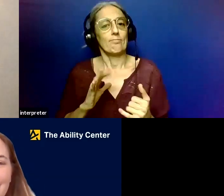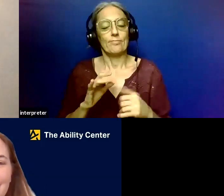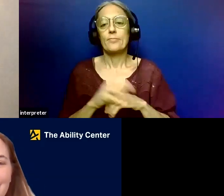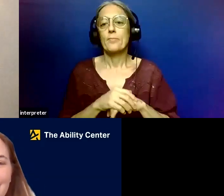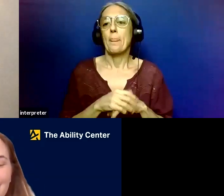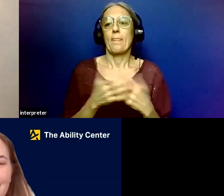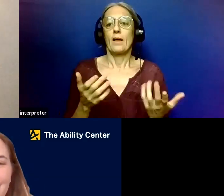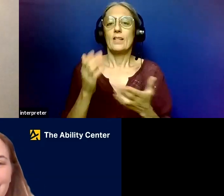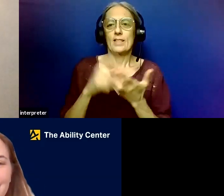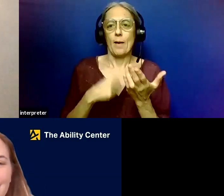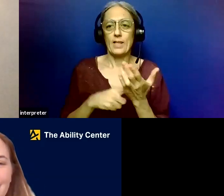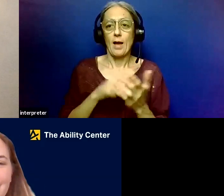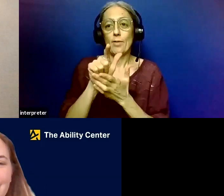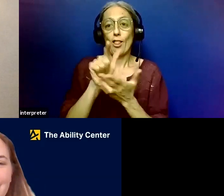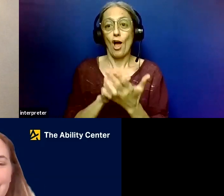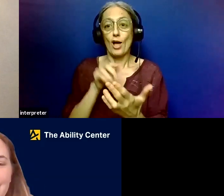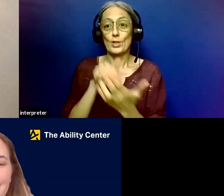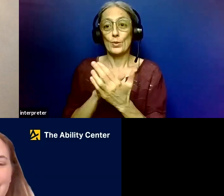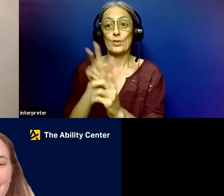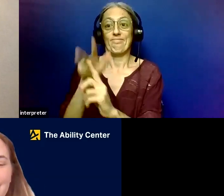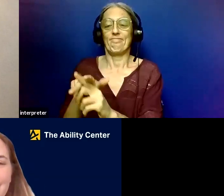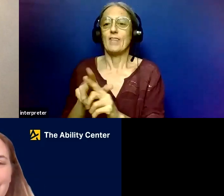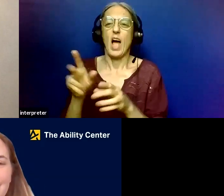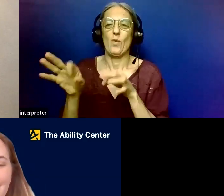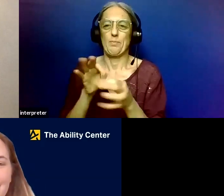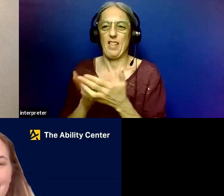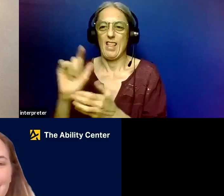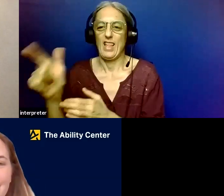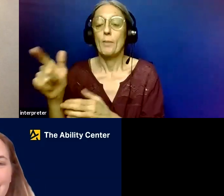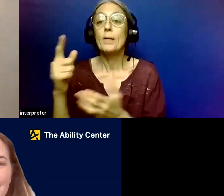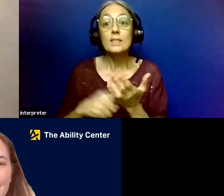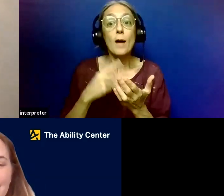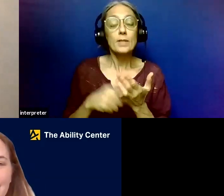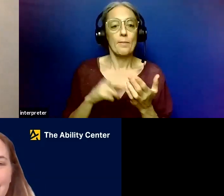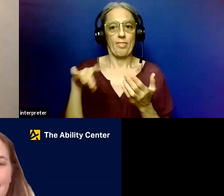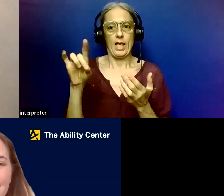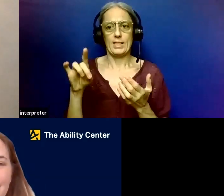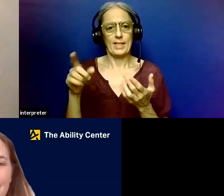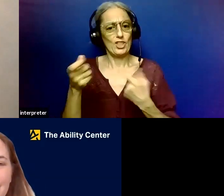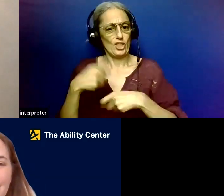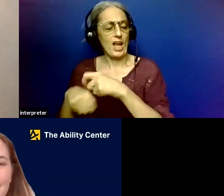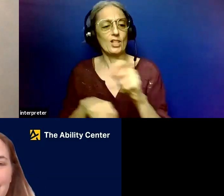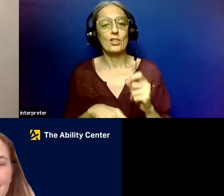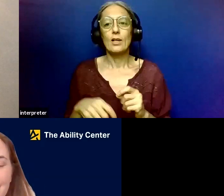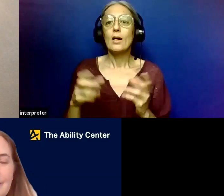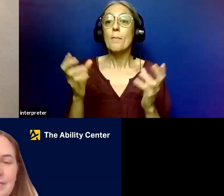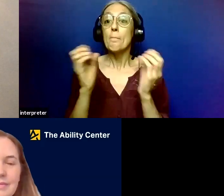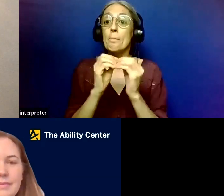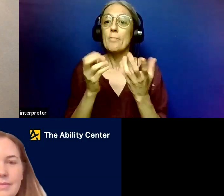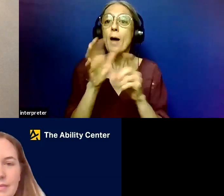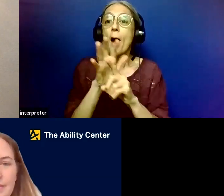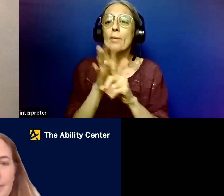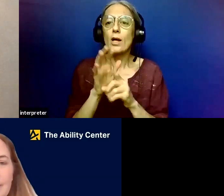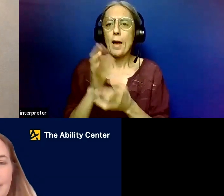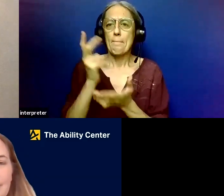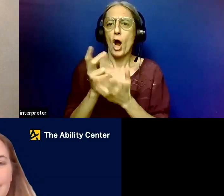on that later. But sometimes they have changed, particularly the parking signs. A lot of people still